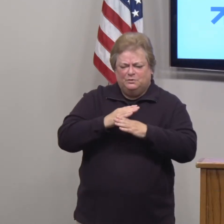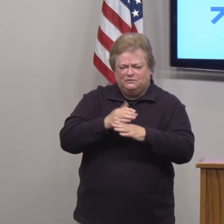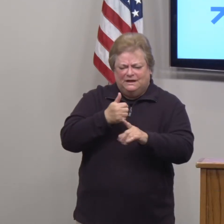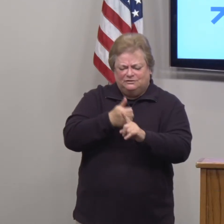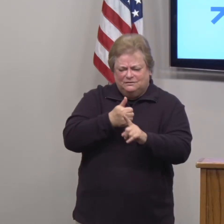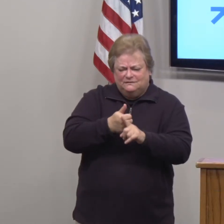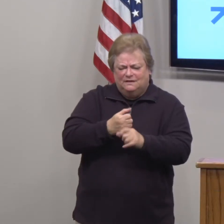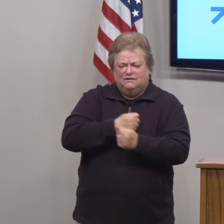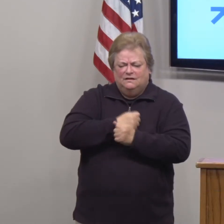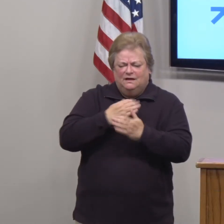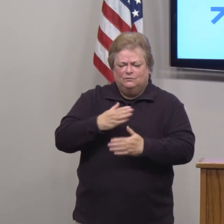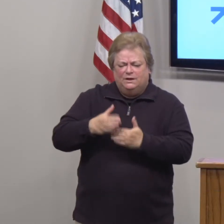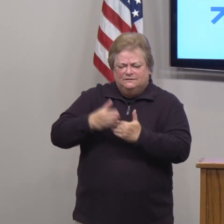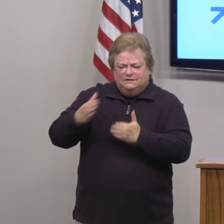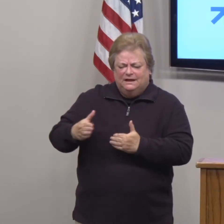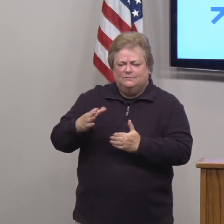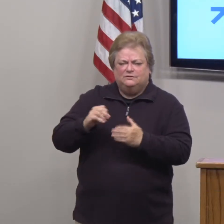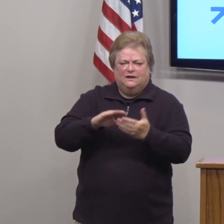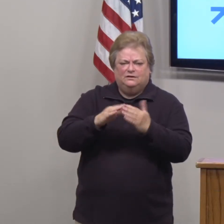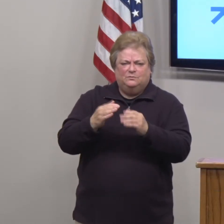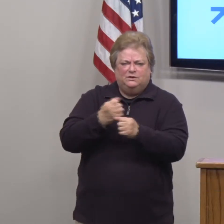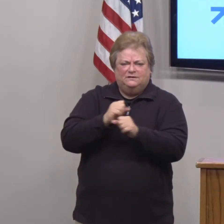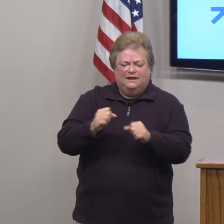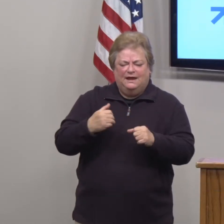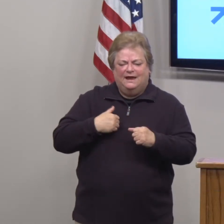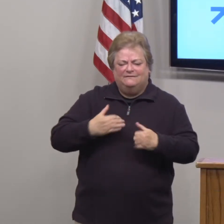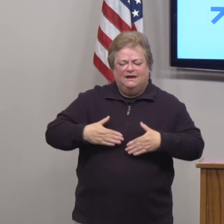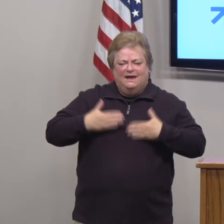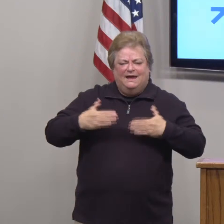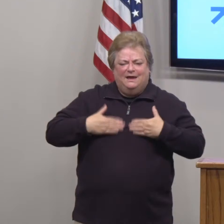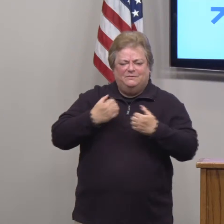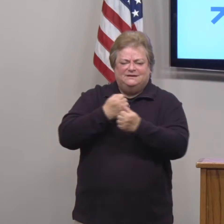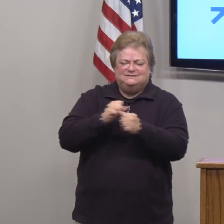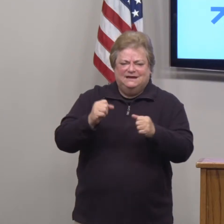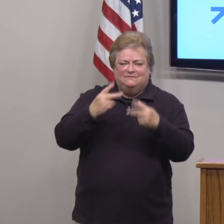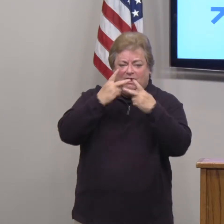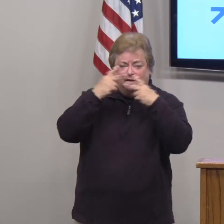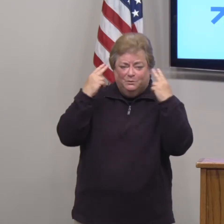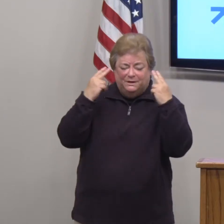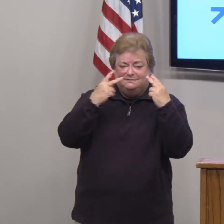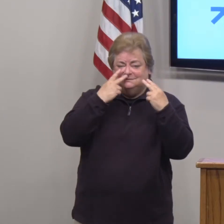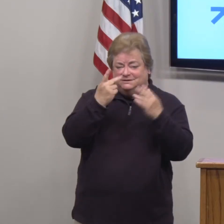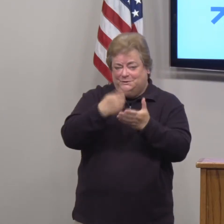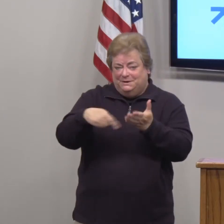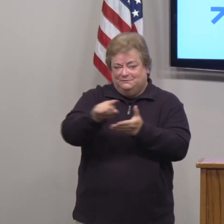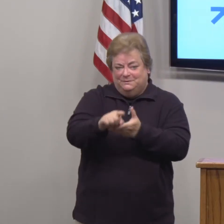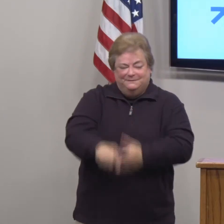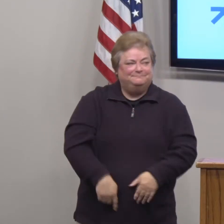ones, your neighbors, and our community safe. Have a great, happy, safe Halloween, and we'll see you next week.